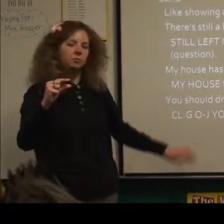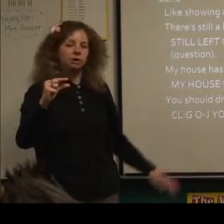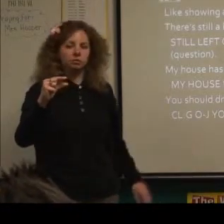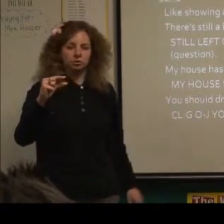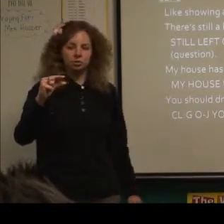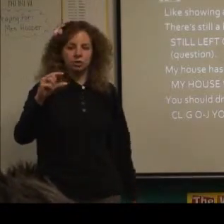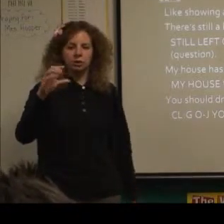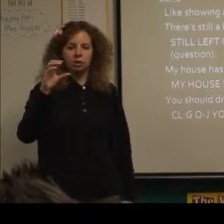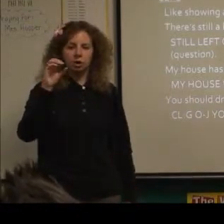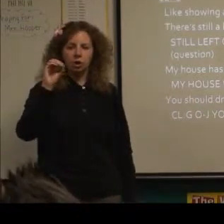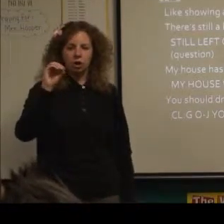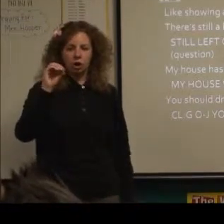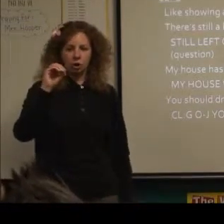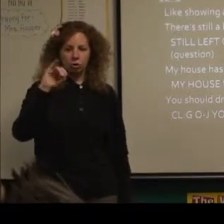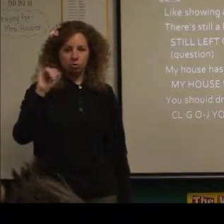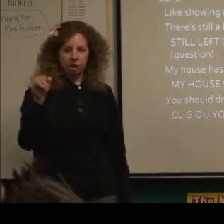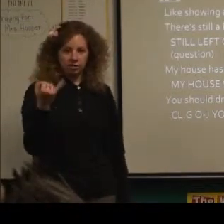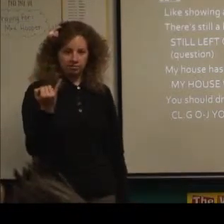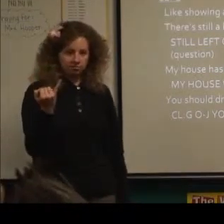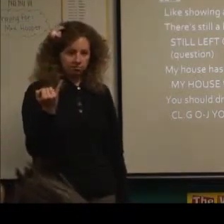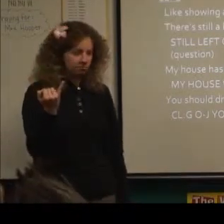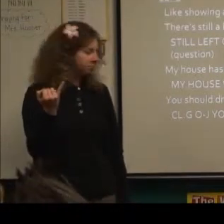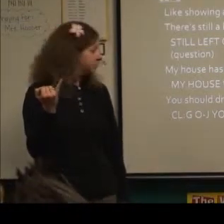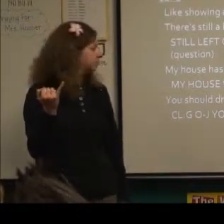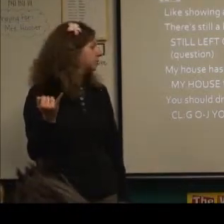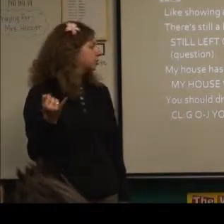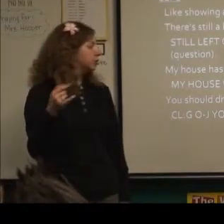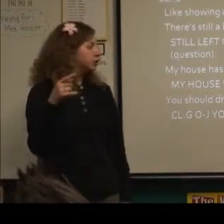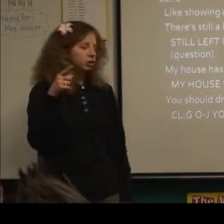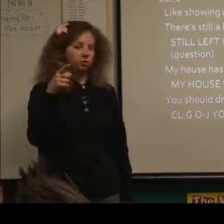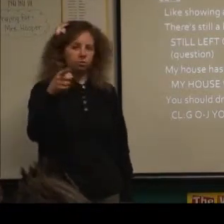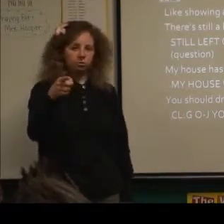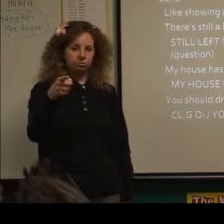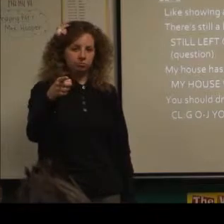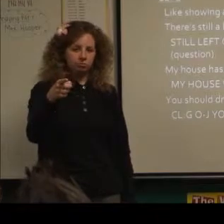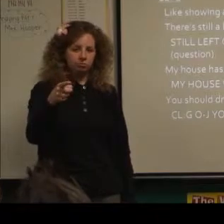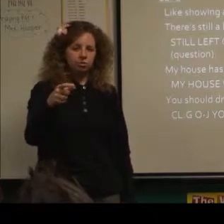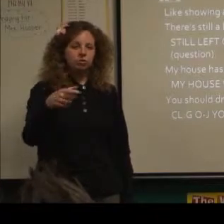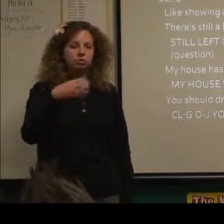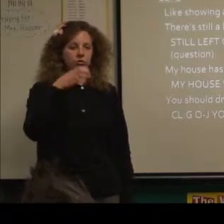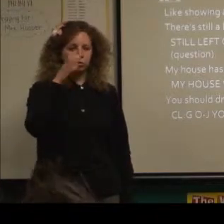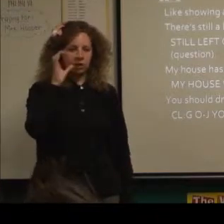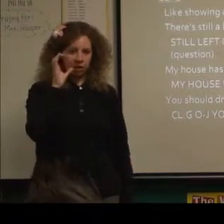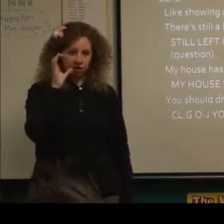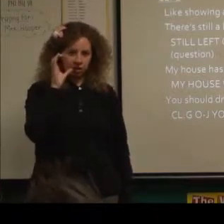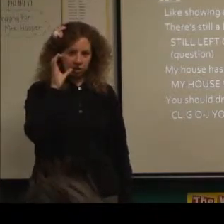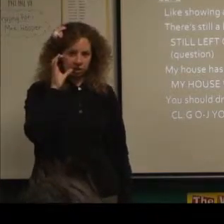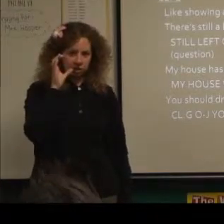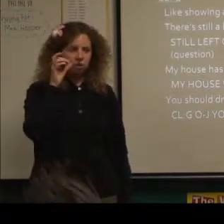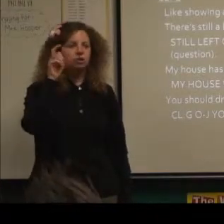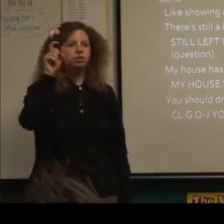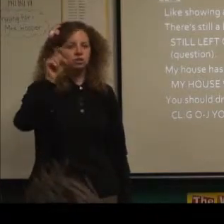book, so we'll just do that one. OJ, you drink,